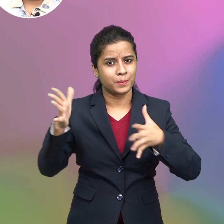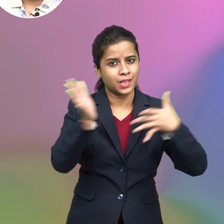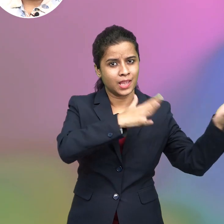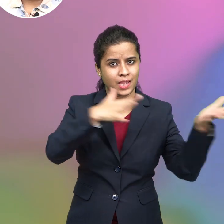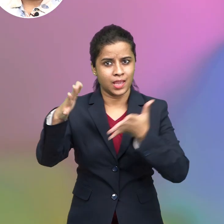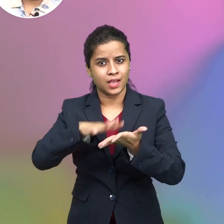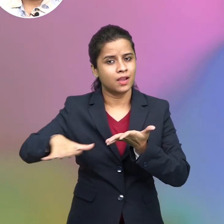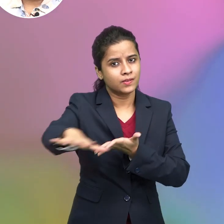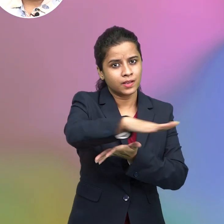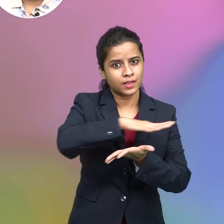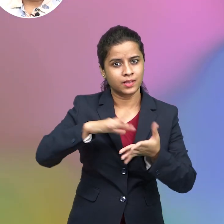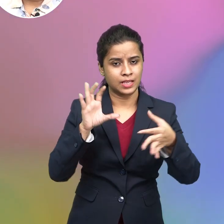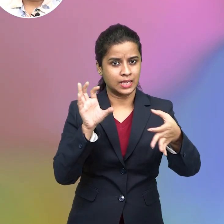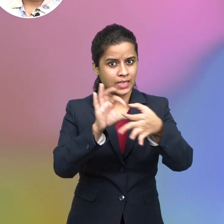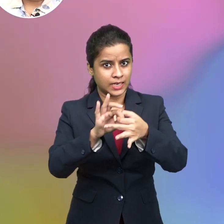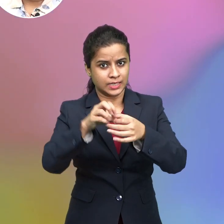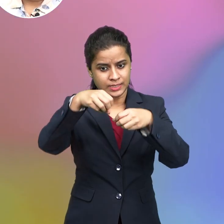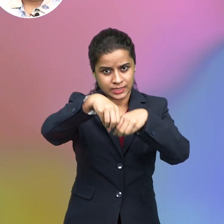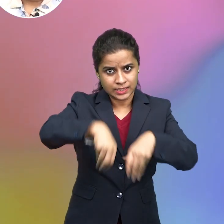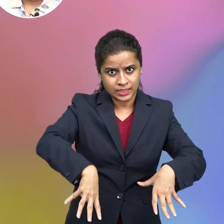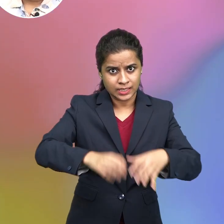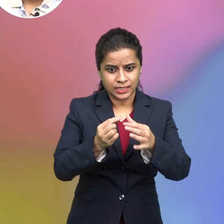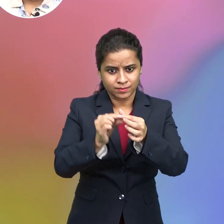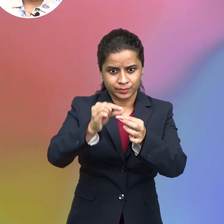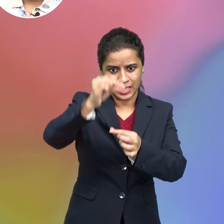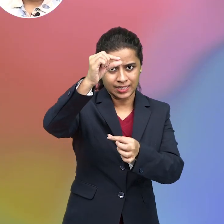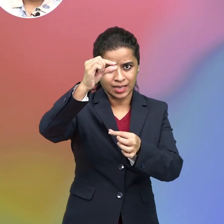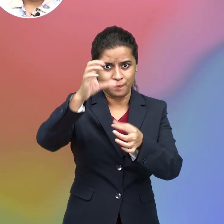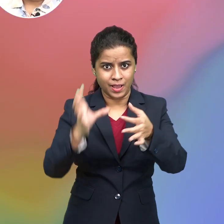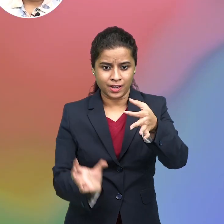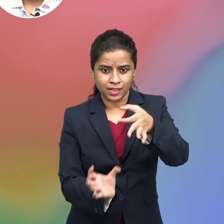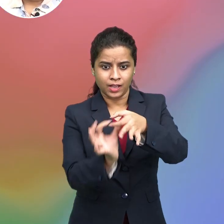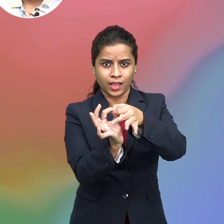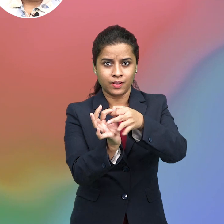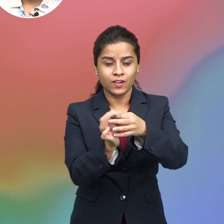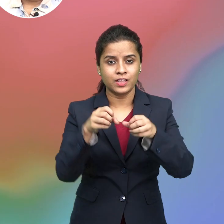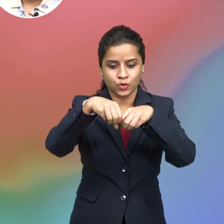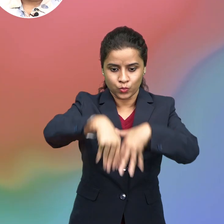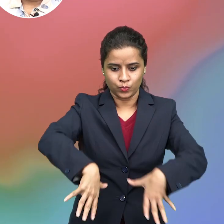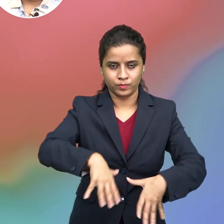spaces connecting the stems with the roots.